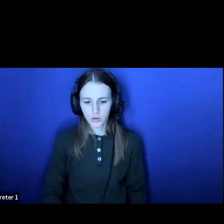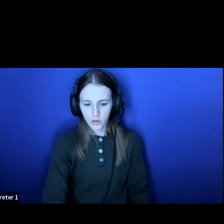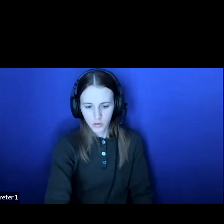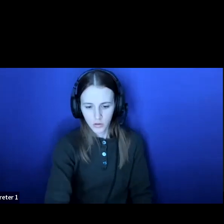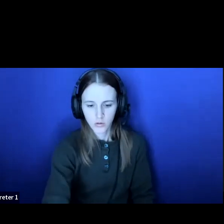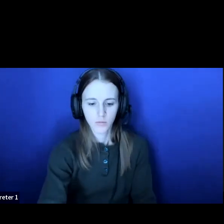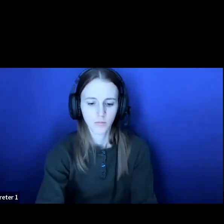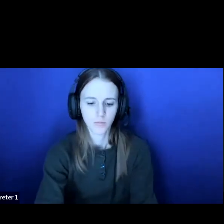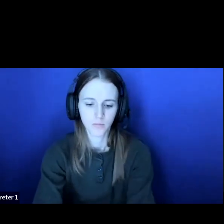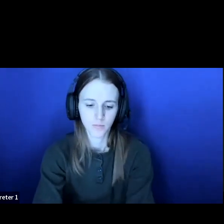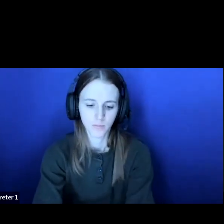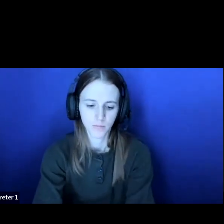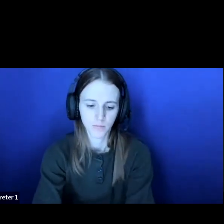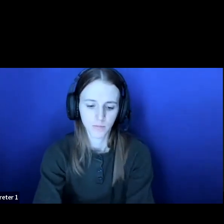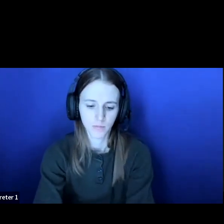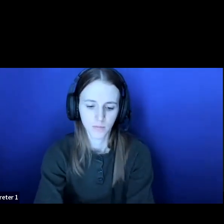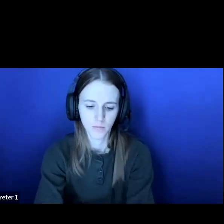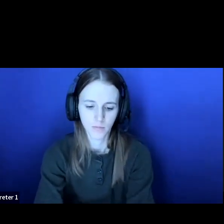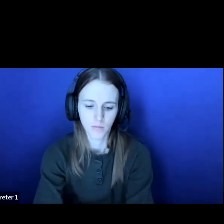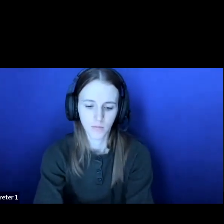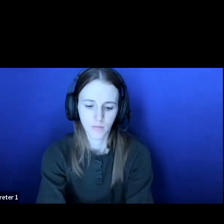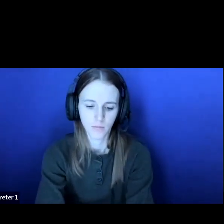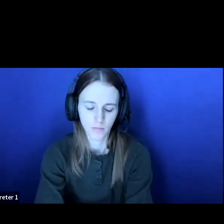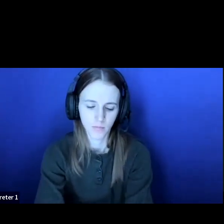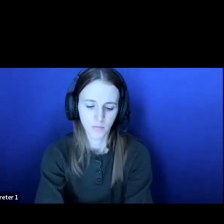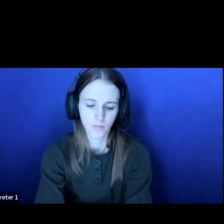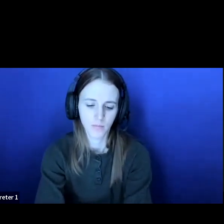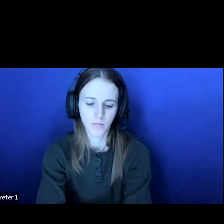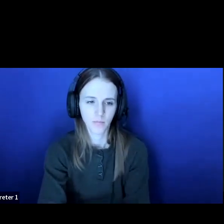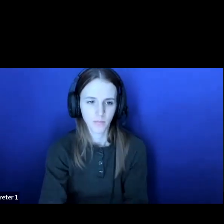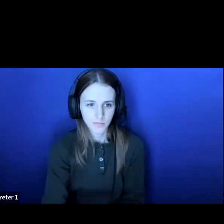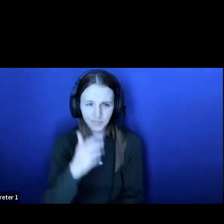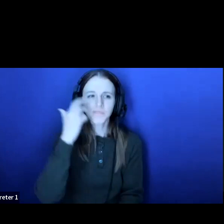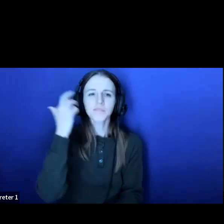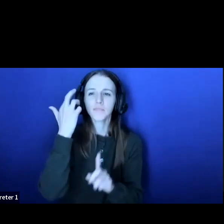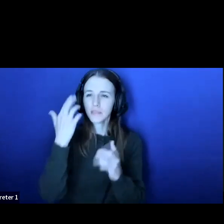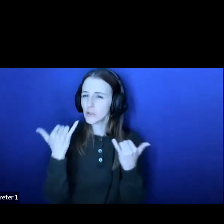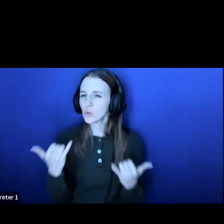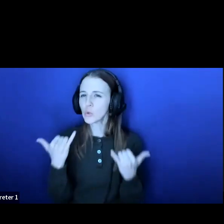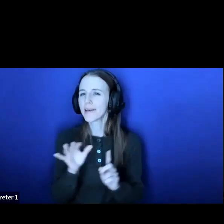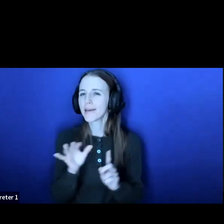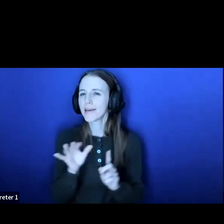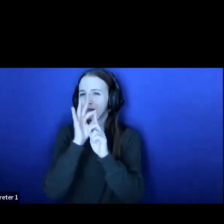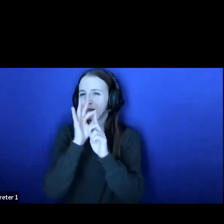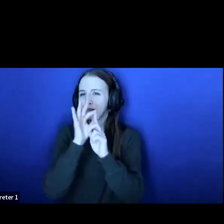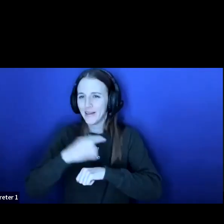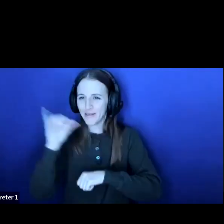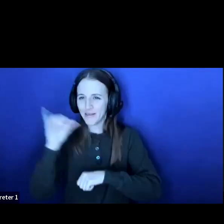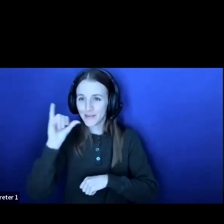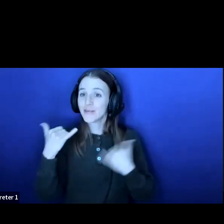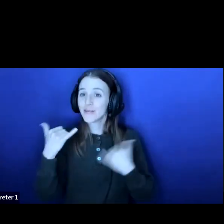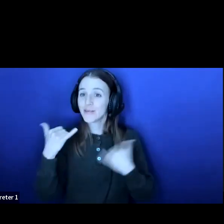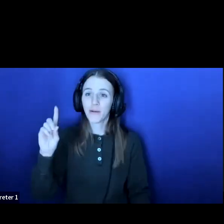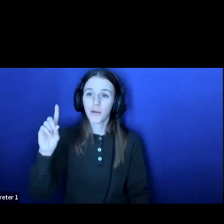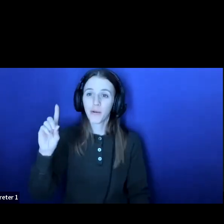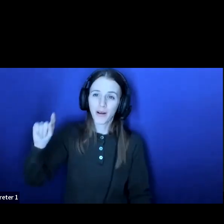The rationale for this is also something, today is also a special day because today is the 100th day of the launch of